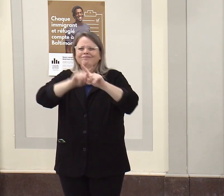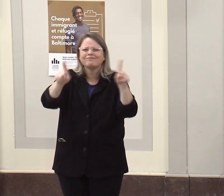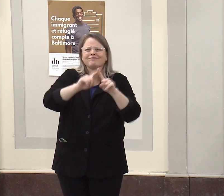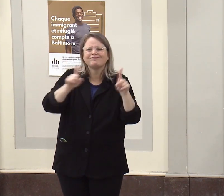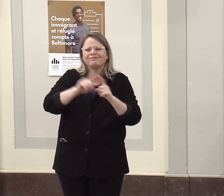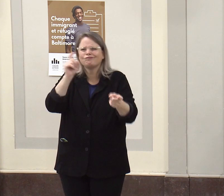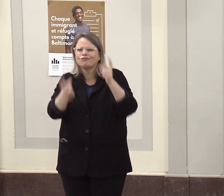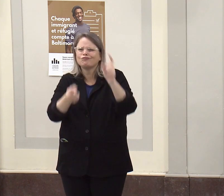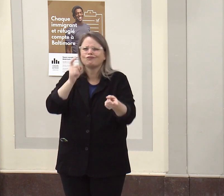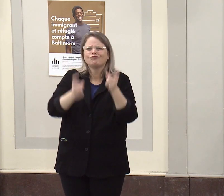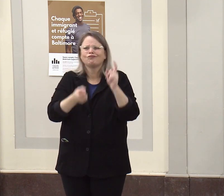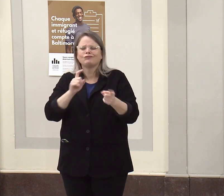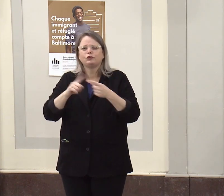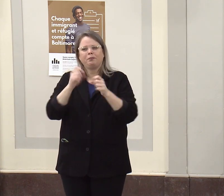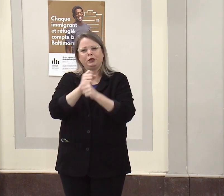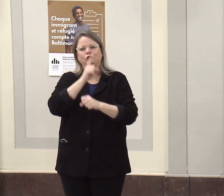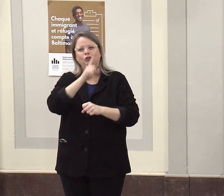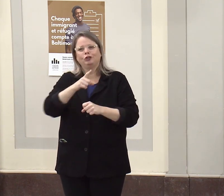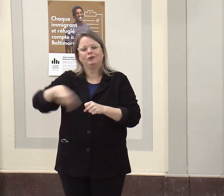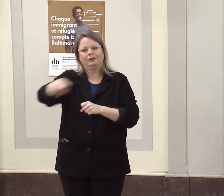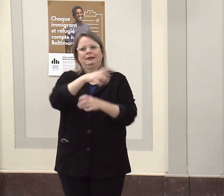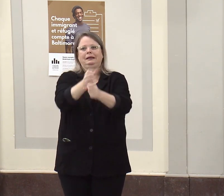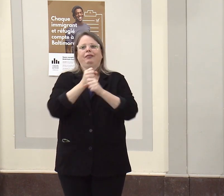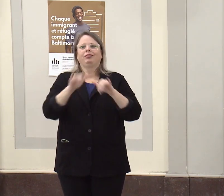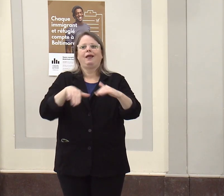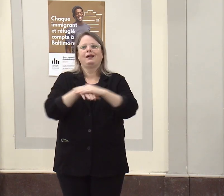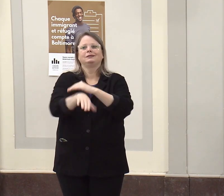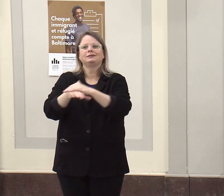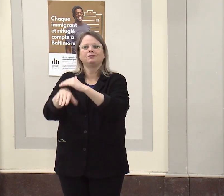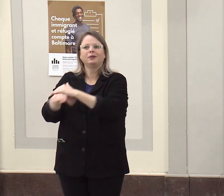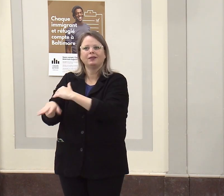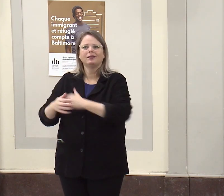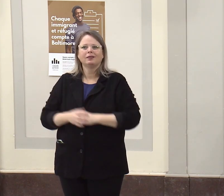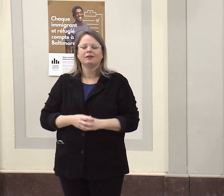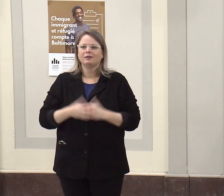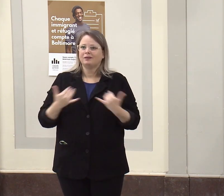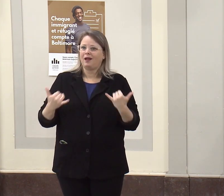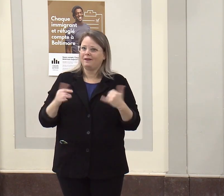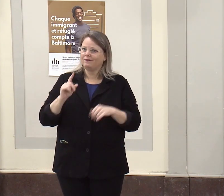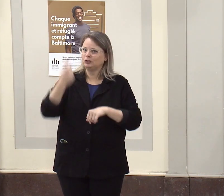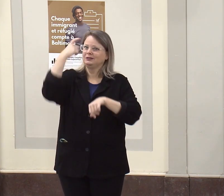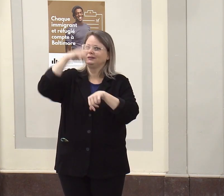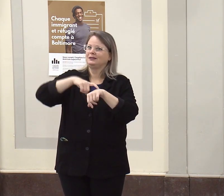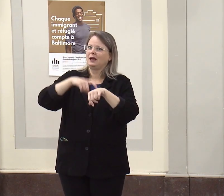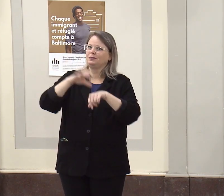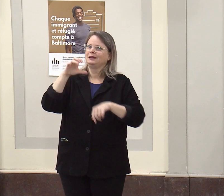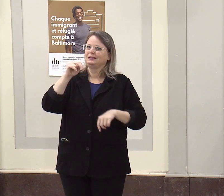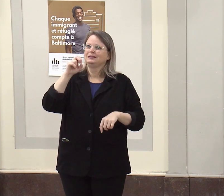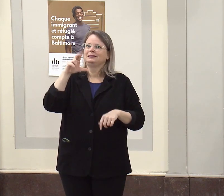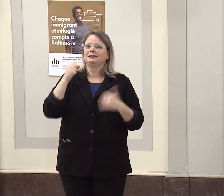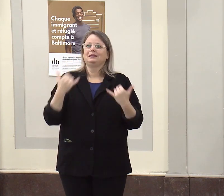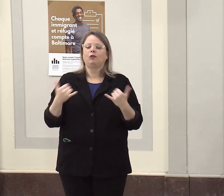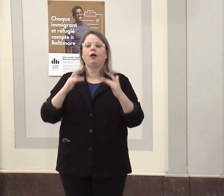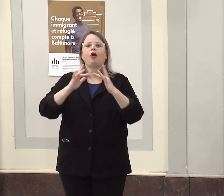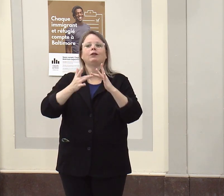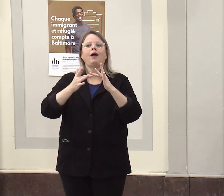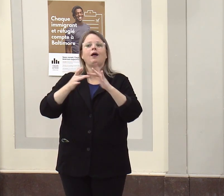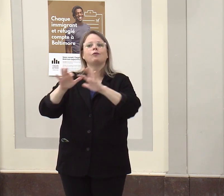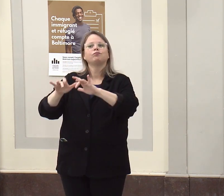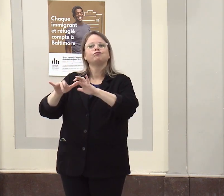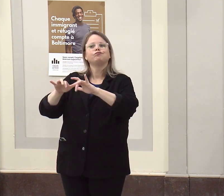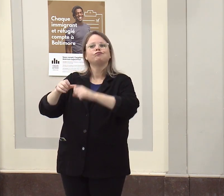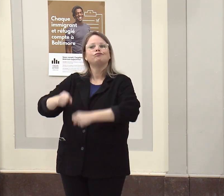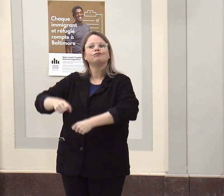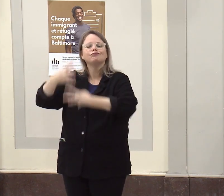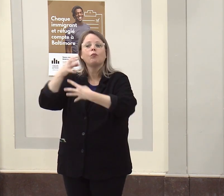in mass. But thankfully, the fact that this is the first time the census can be completed online and also meaningfully by phone, the